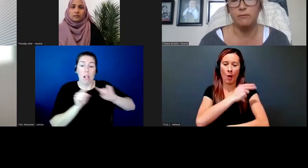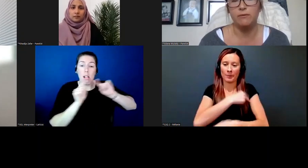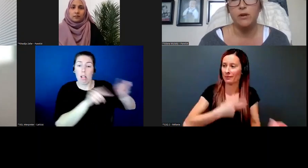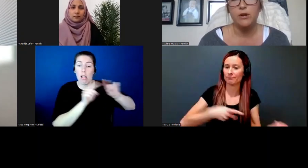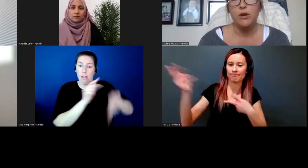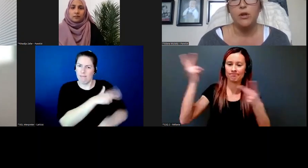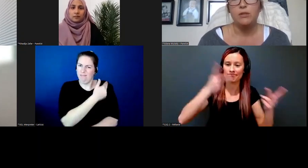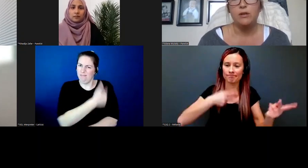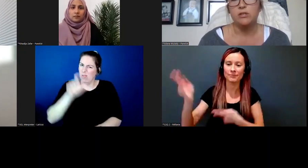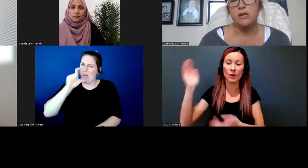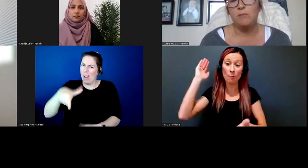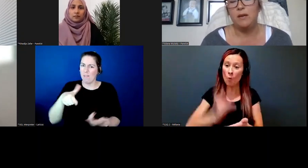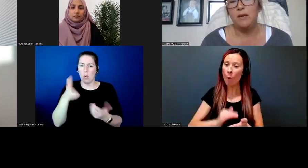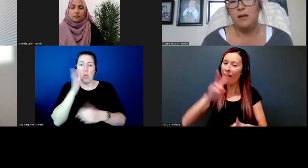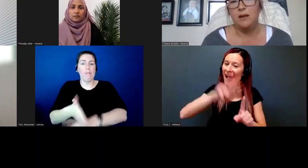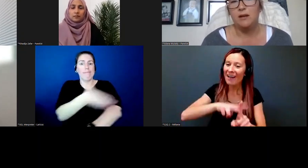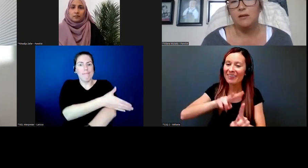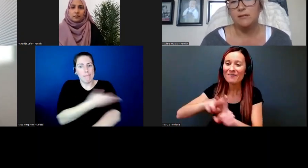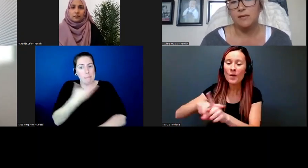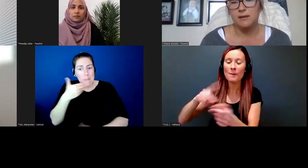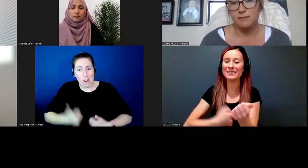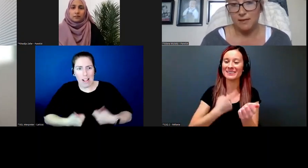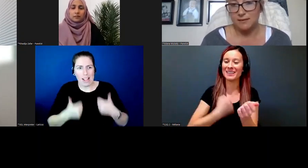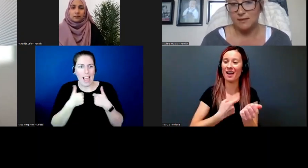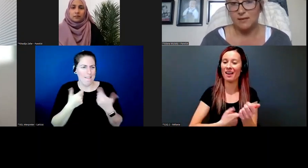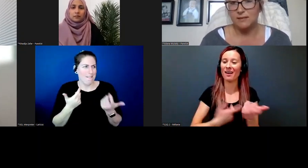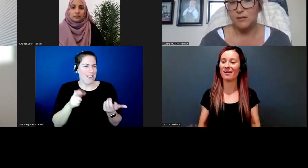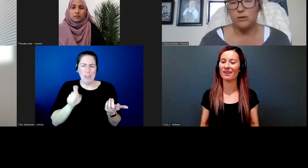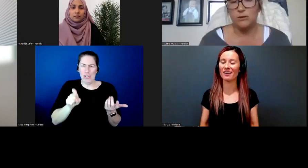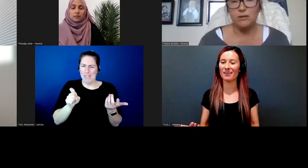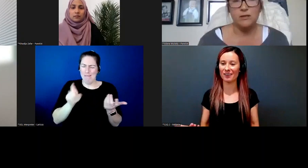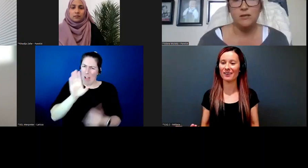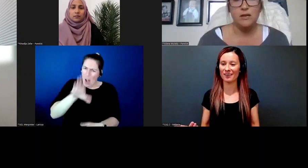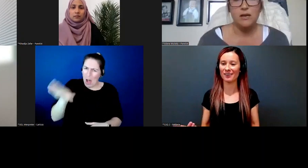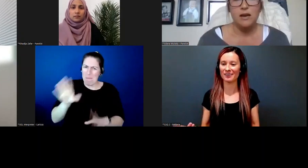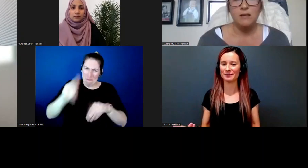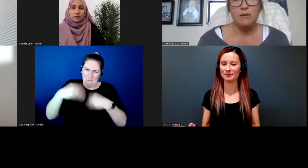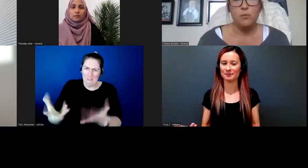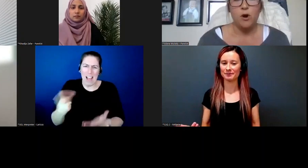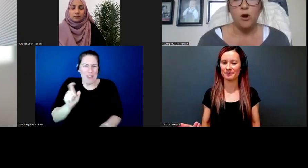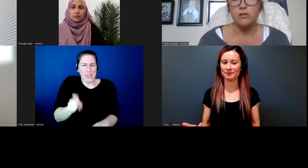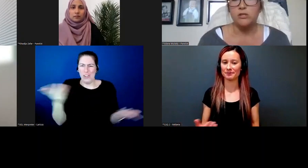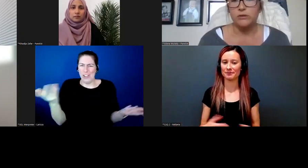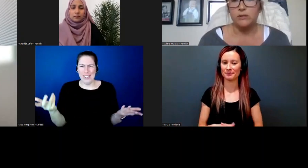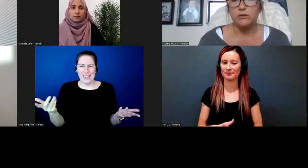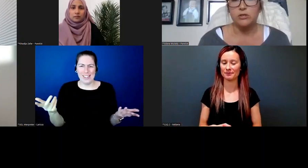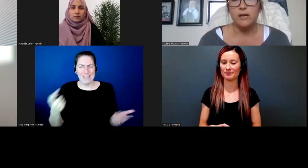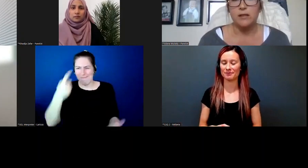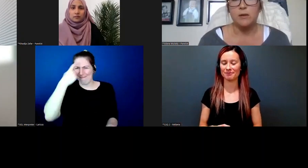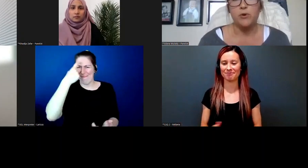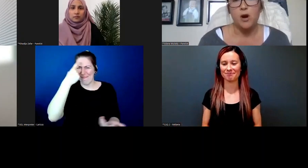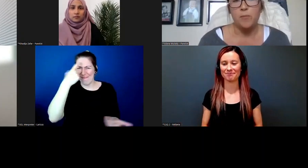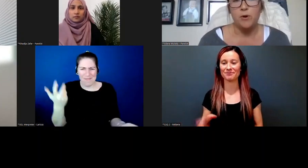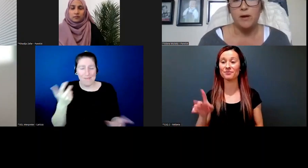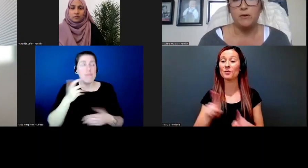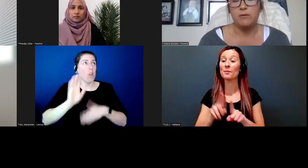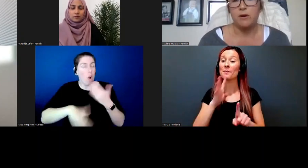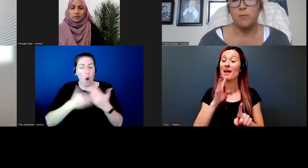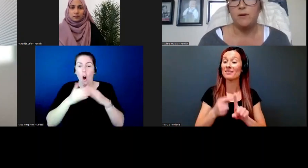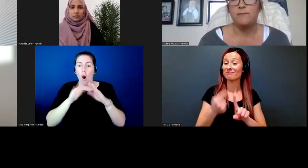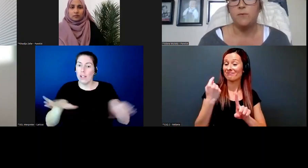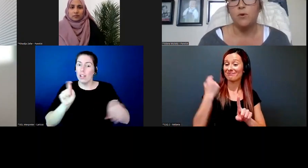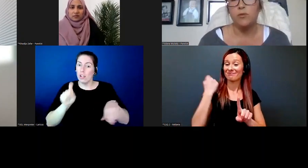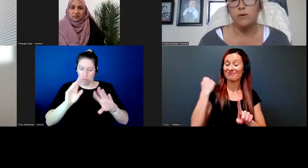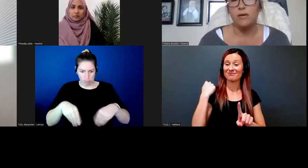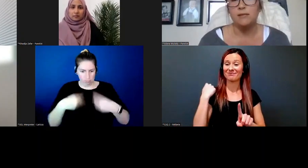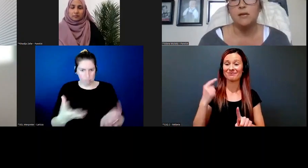of life. This shouldn't even be second guess, like I said earlier. All children should get the proper amount of